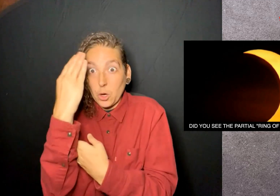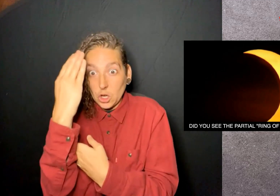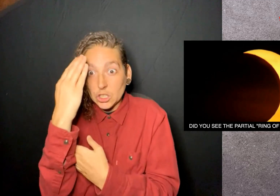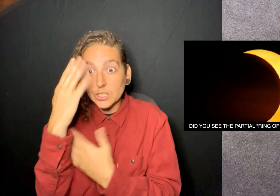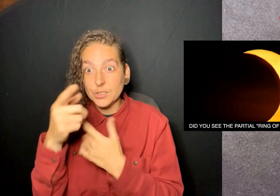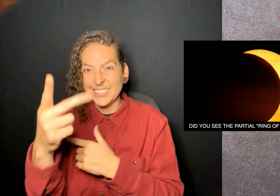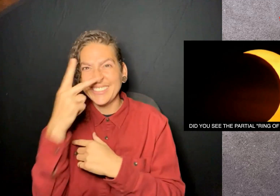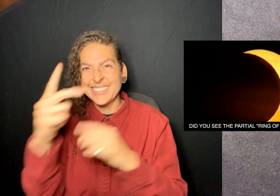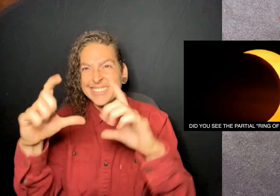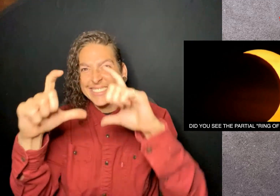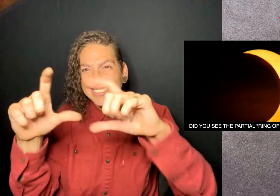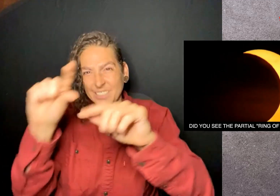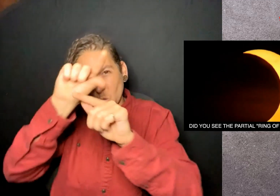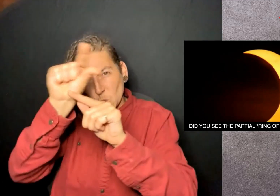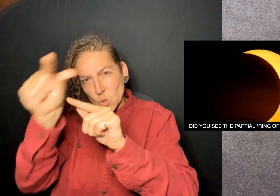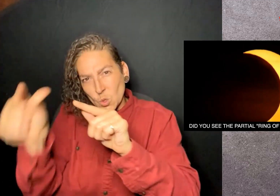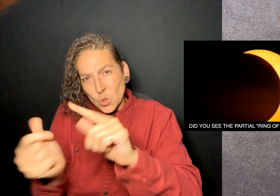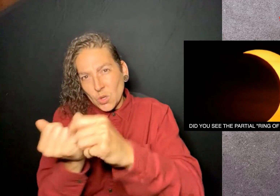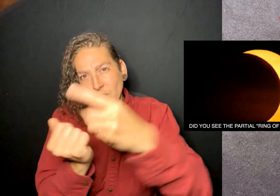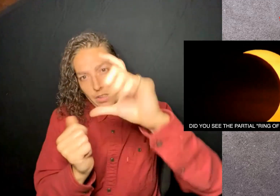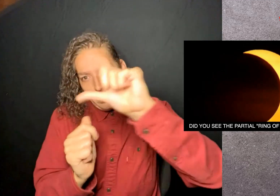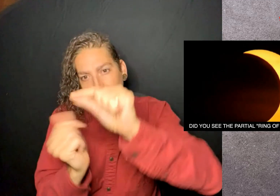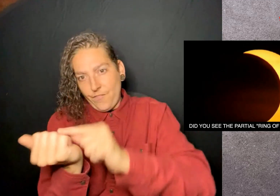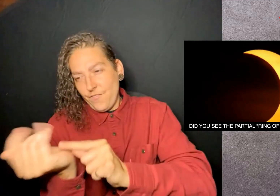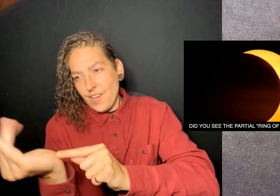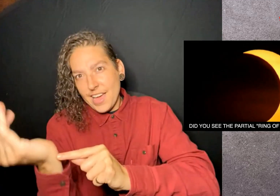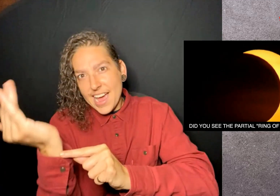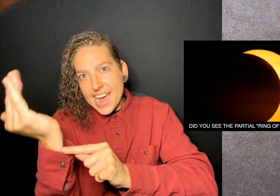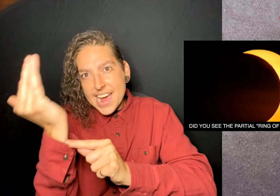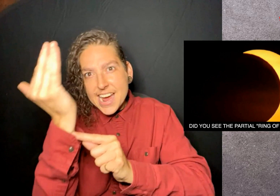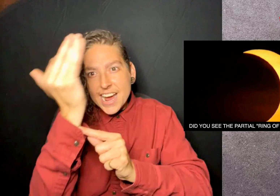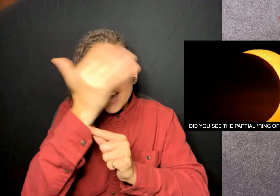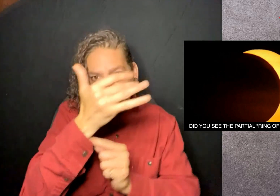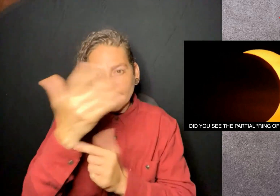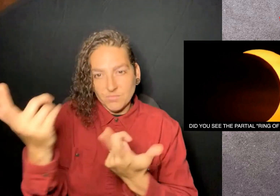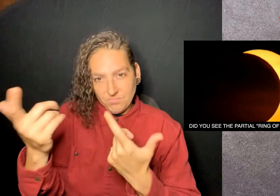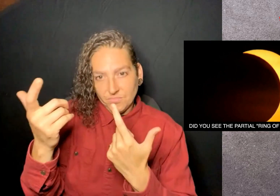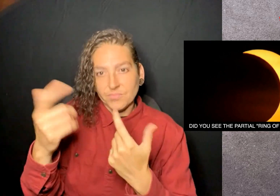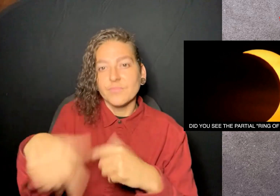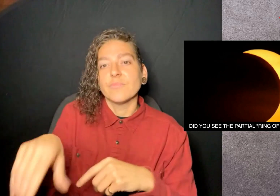A partial ring of fire solar eclipse